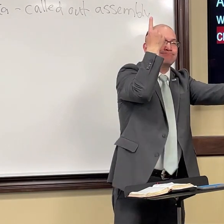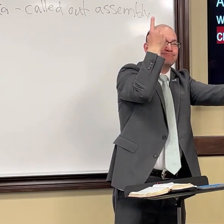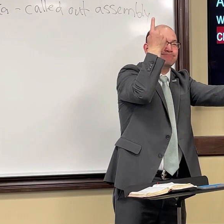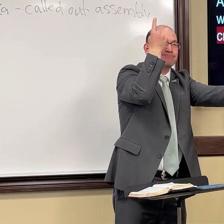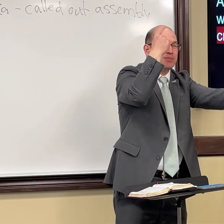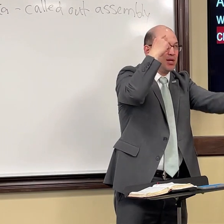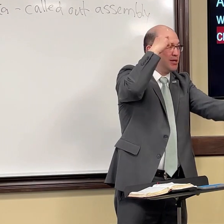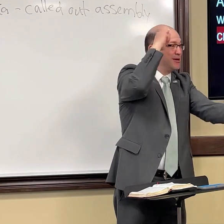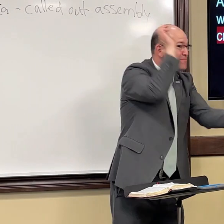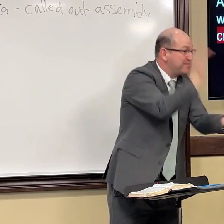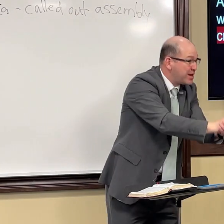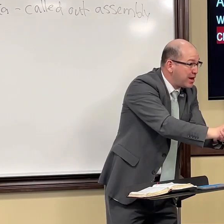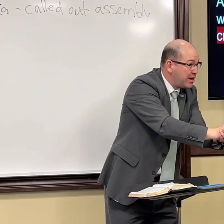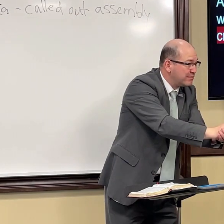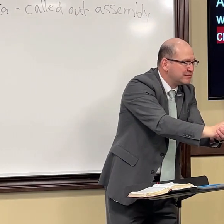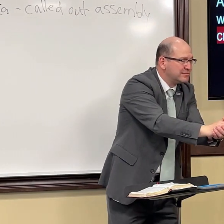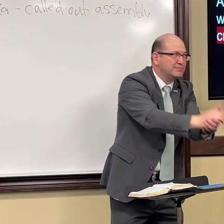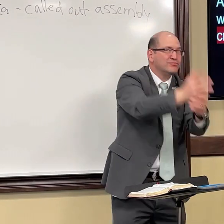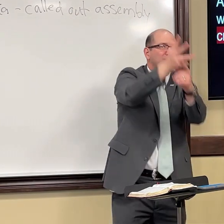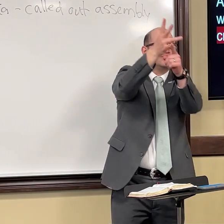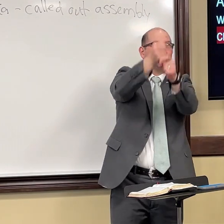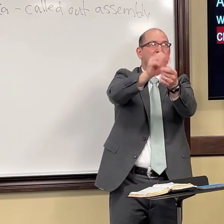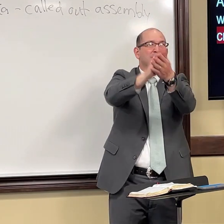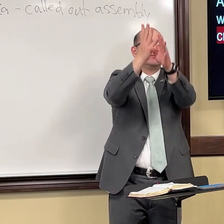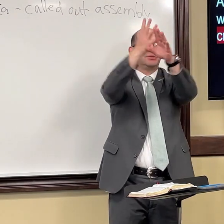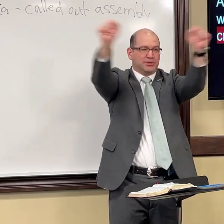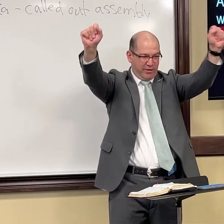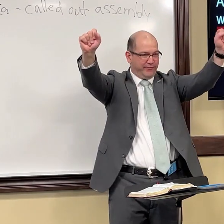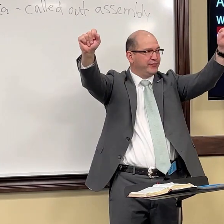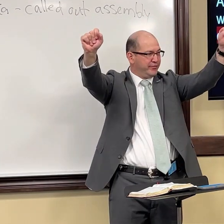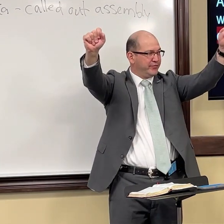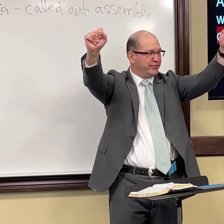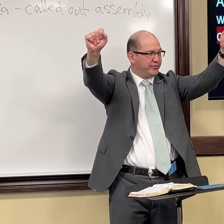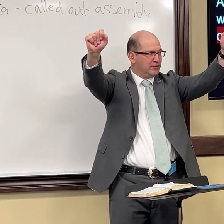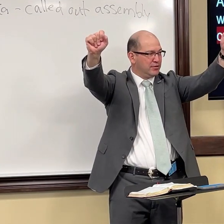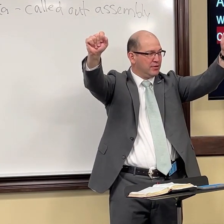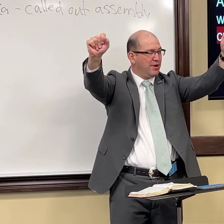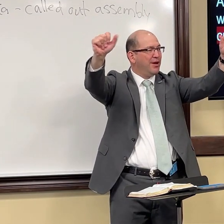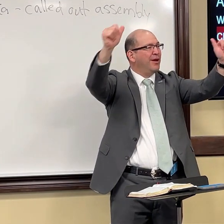and help them to understand and help them to believe on Christ and trust Him for salvation.